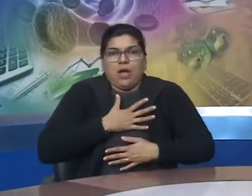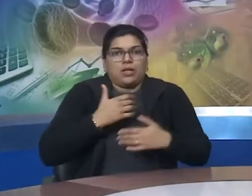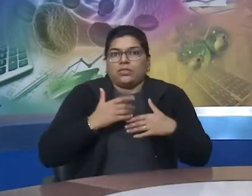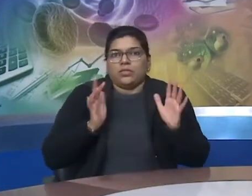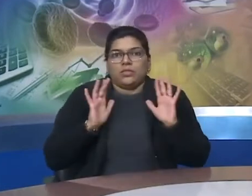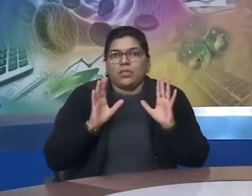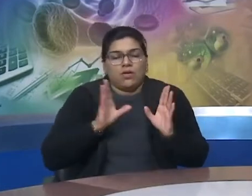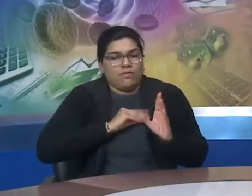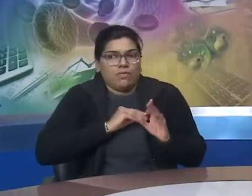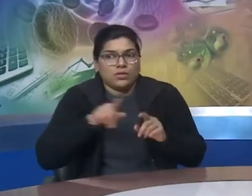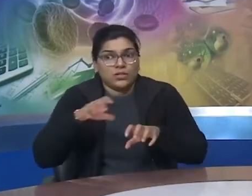and